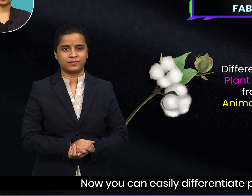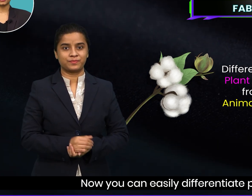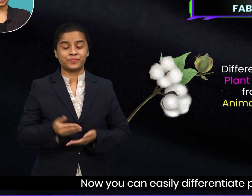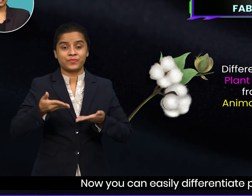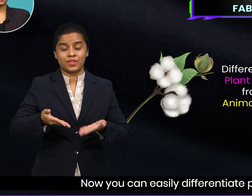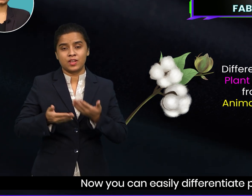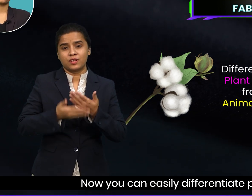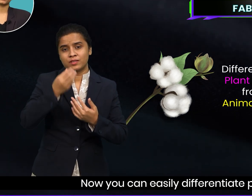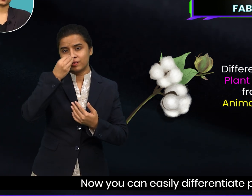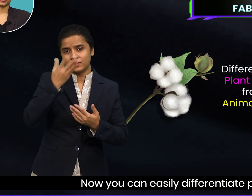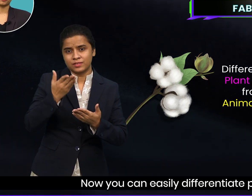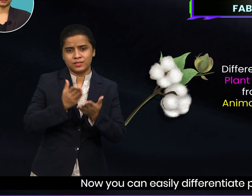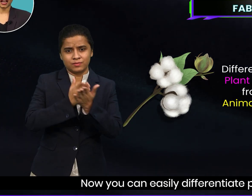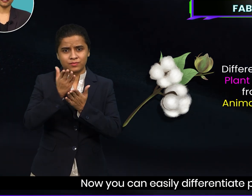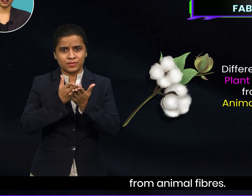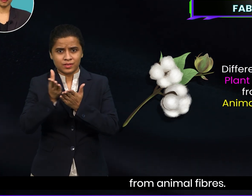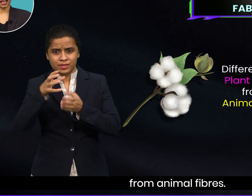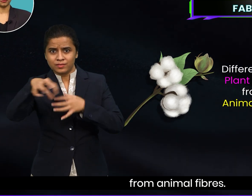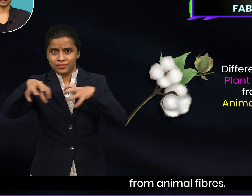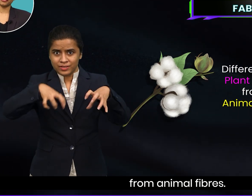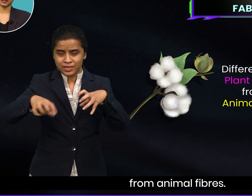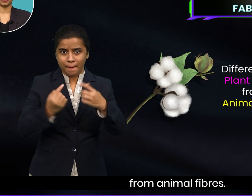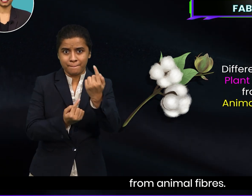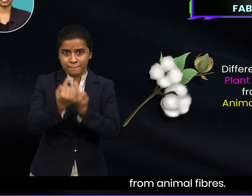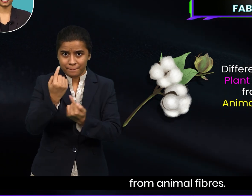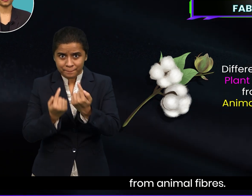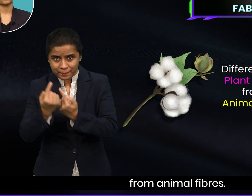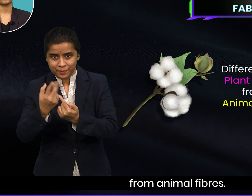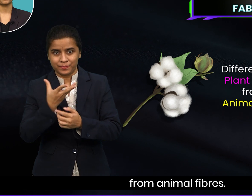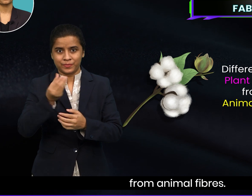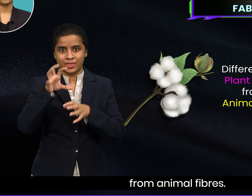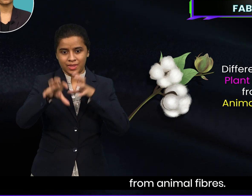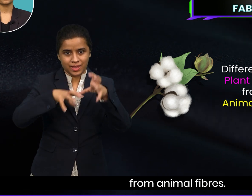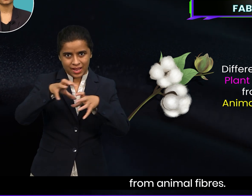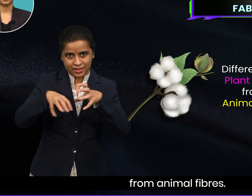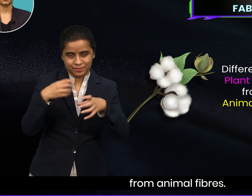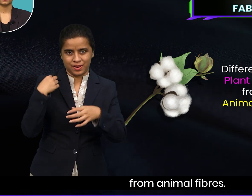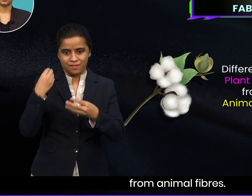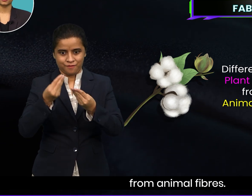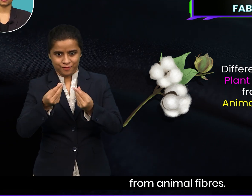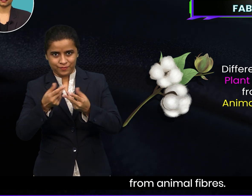Now you can easily differentiate plant from animal fibers.